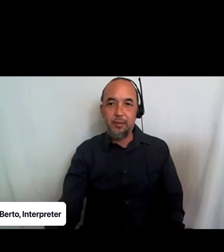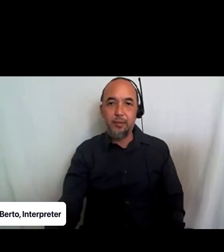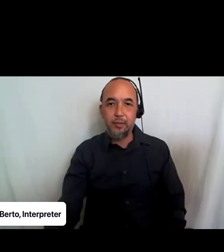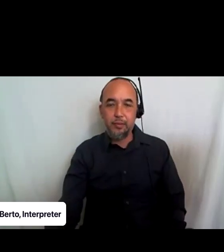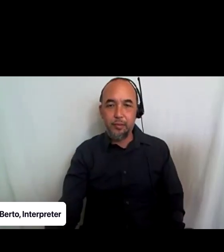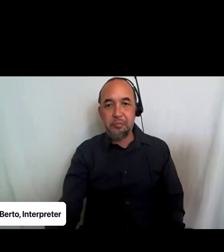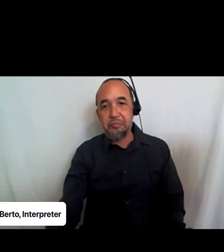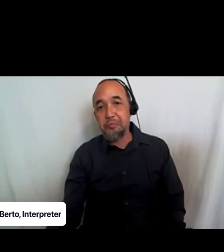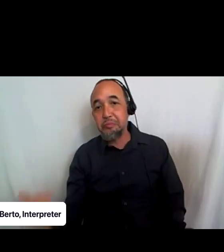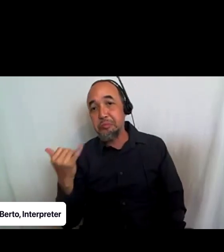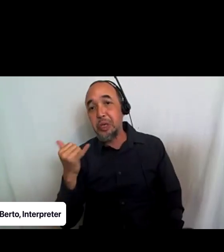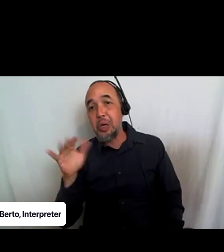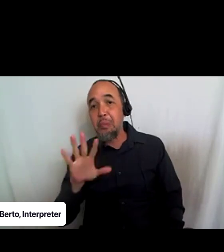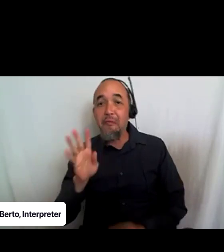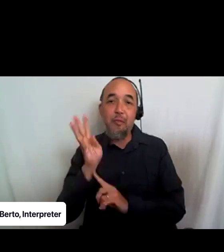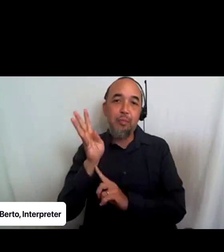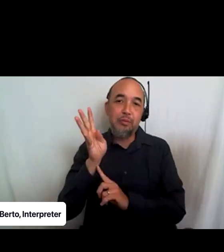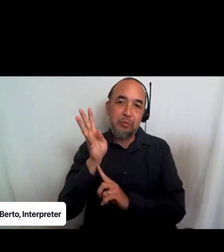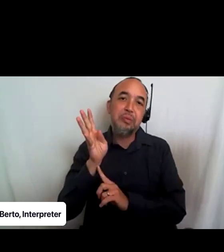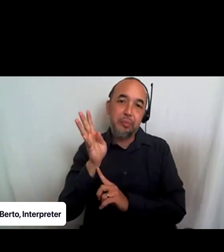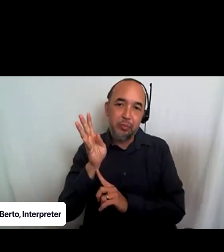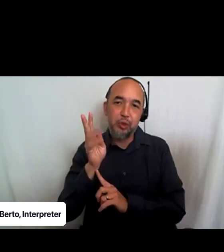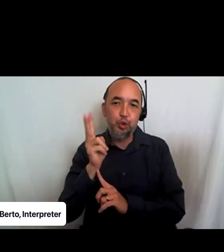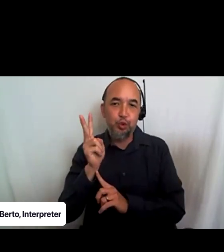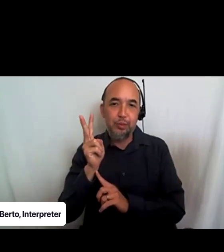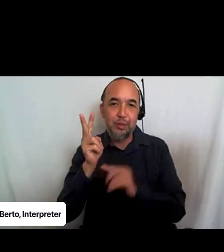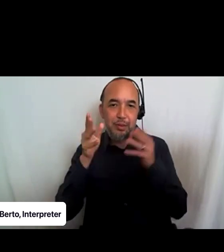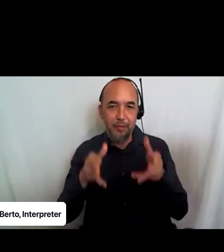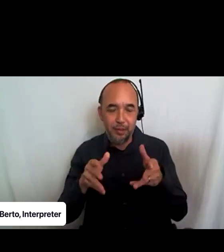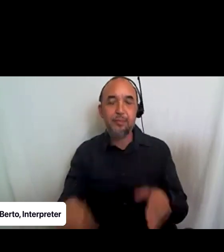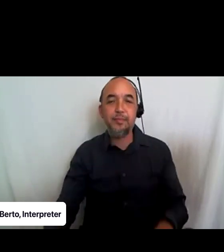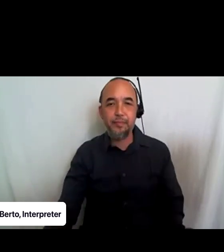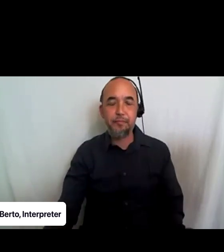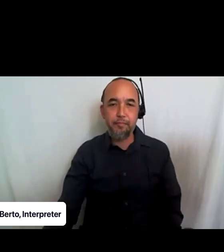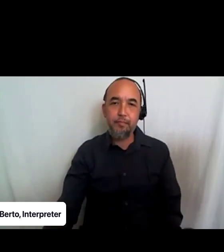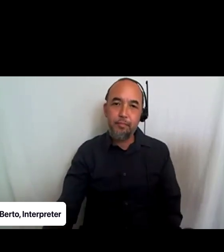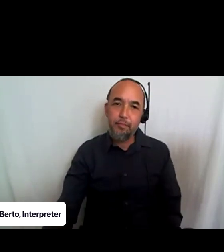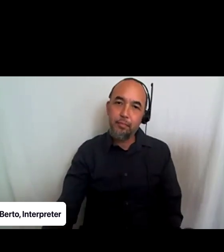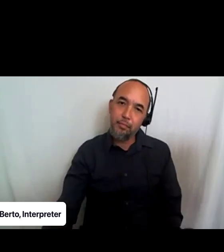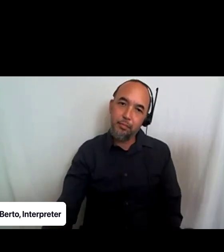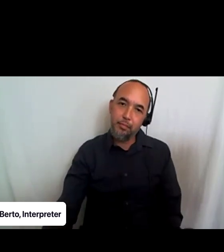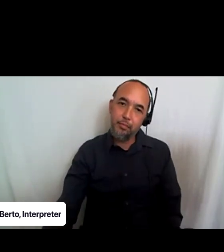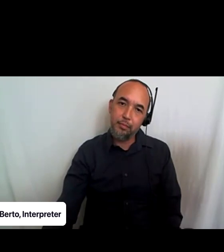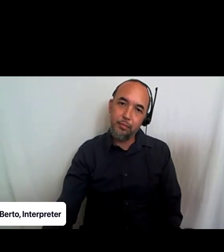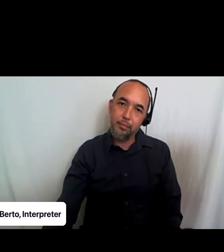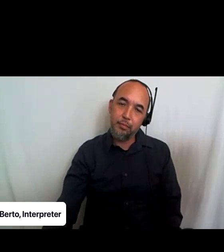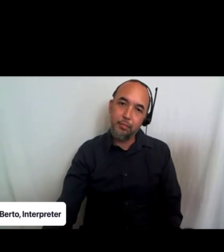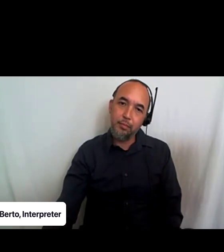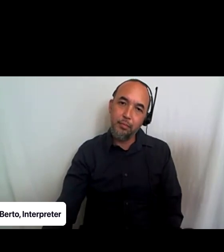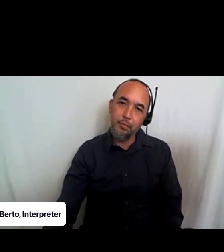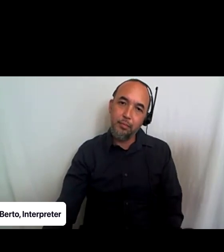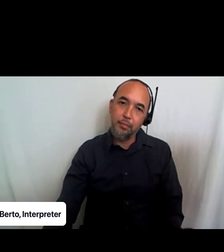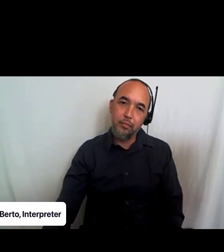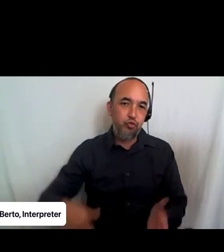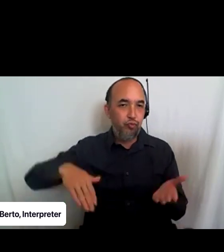And it's been 4 minutes. So 2 more minutes on the macaroni. I'm not going to move on to the next step, which